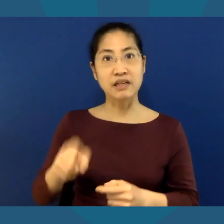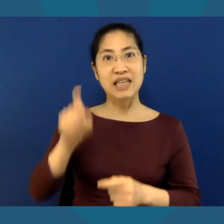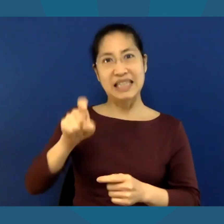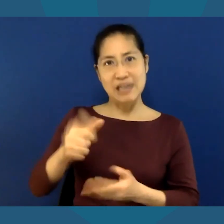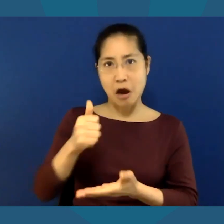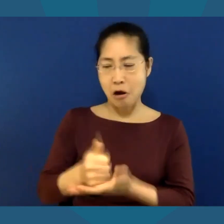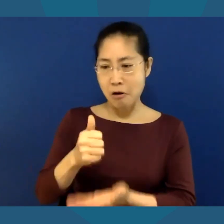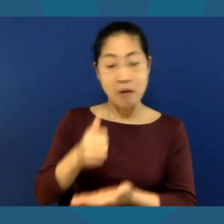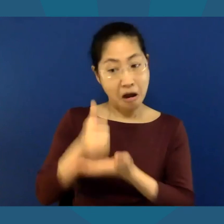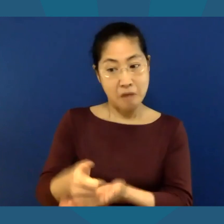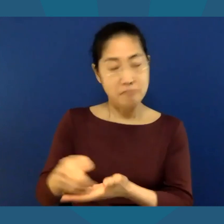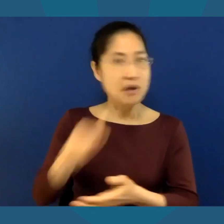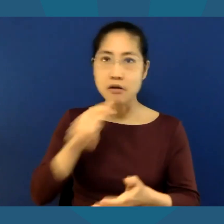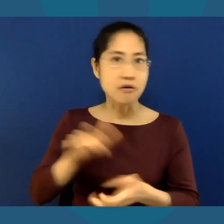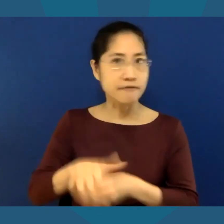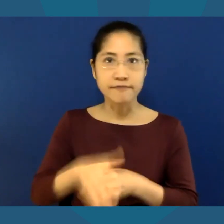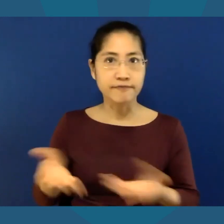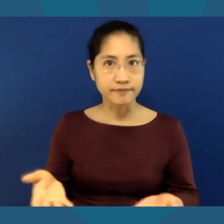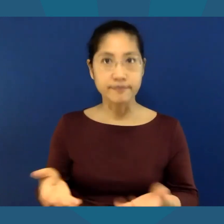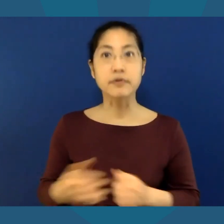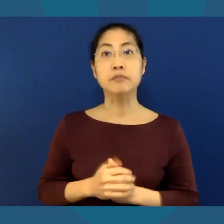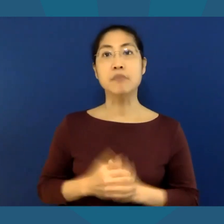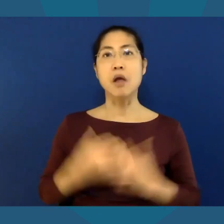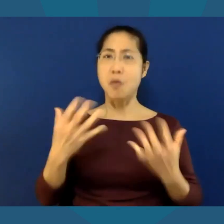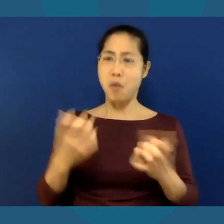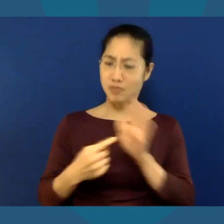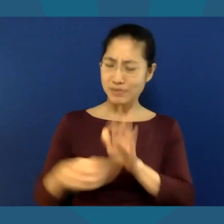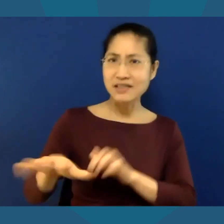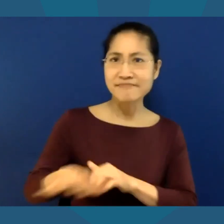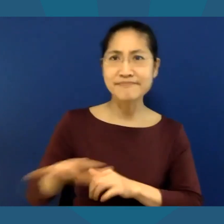My patients were migrants who worked the field,